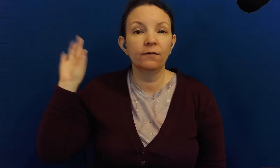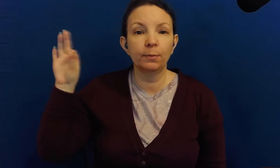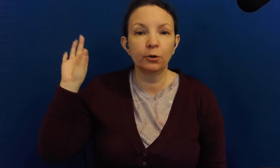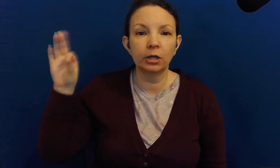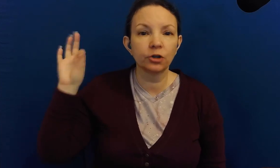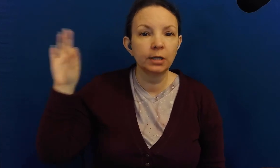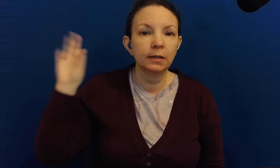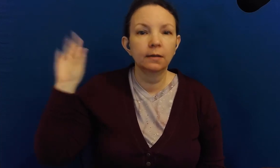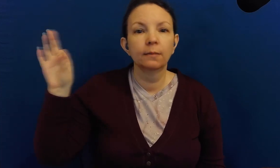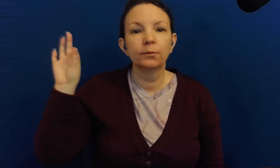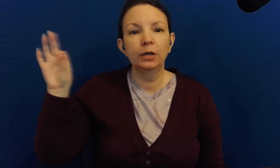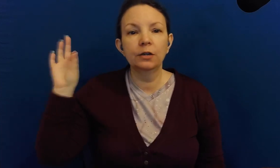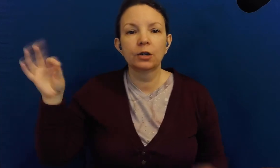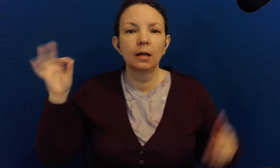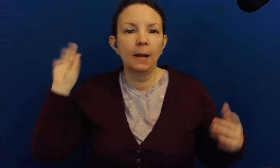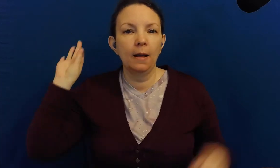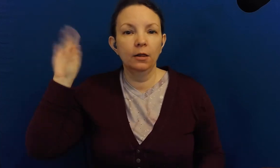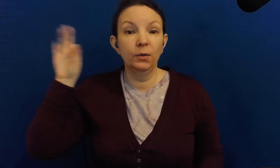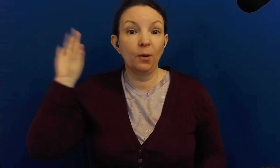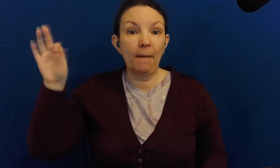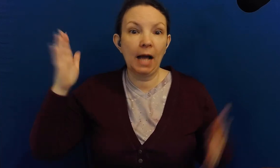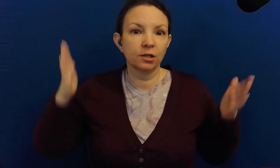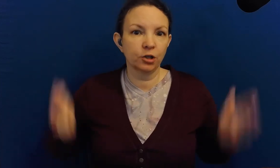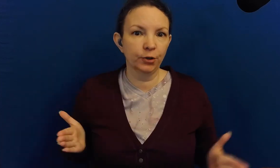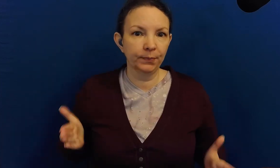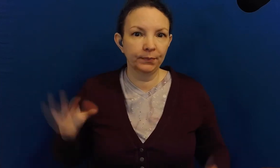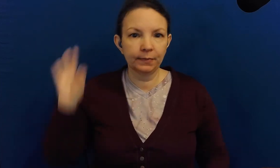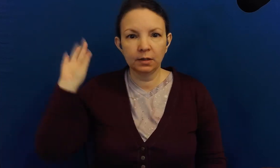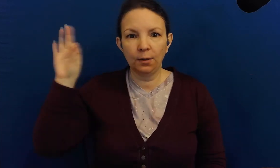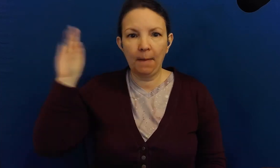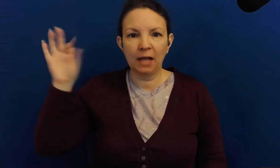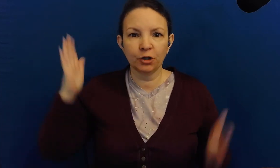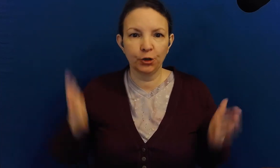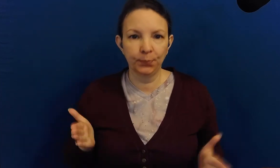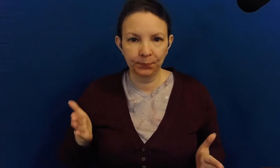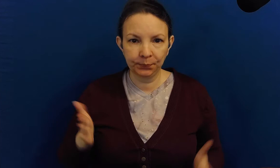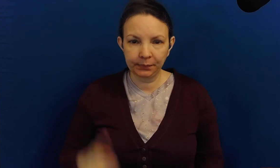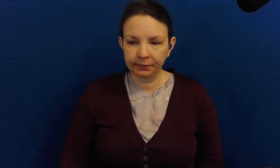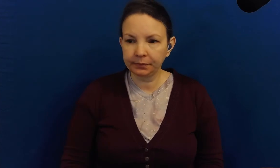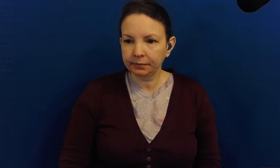preach. Preach and then we go pastor. So pastor.